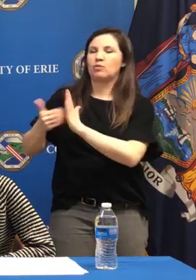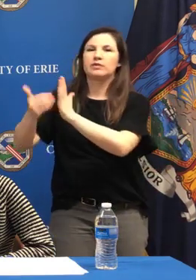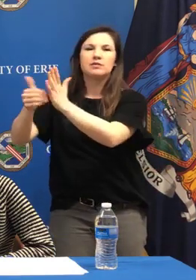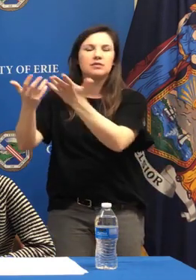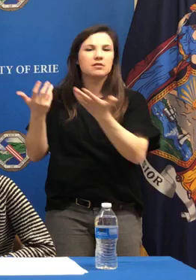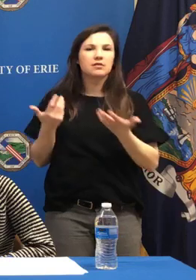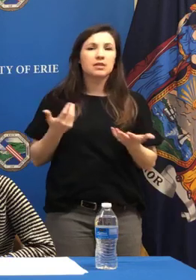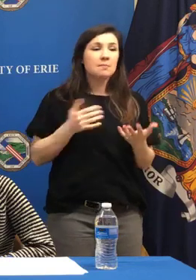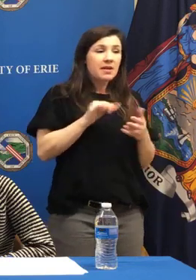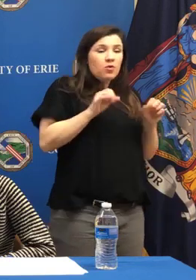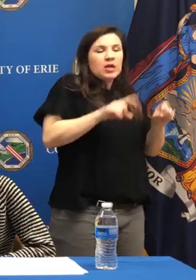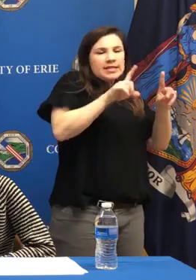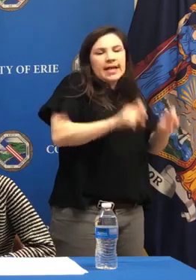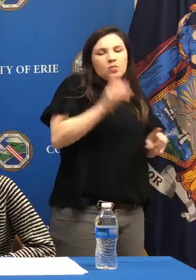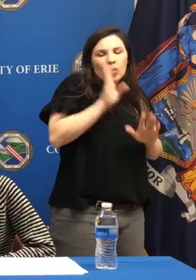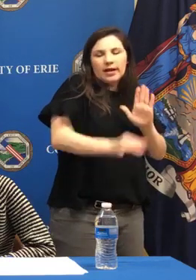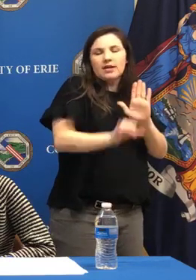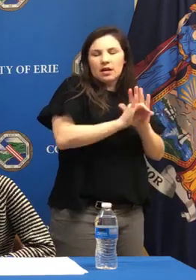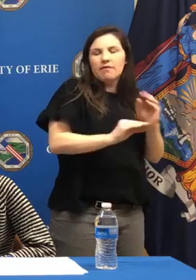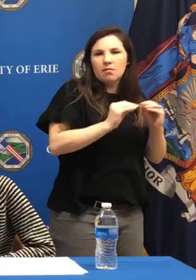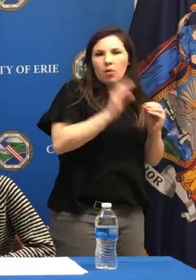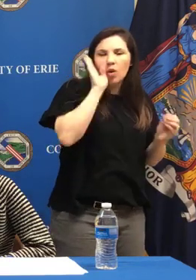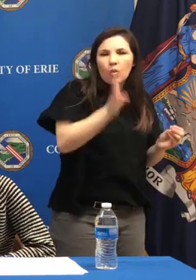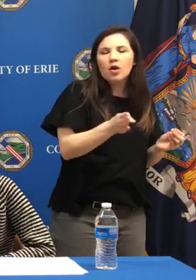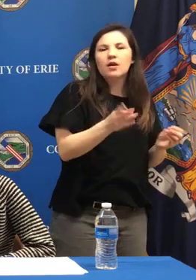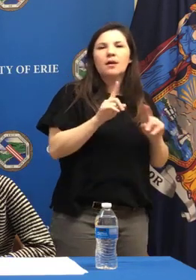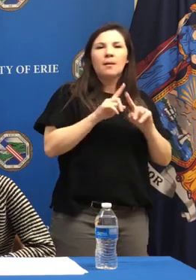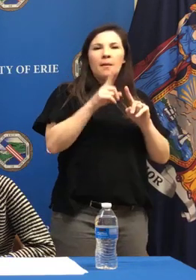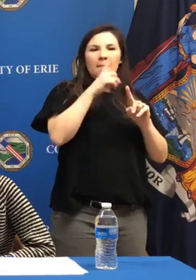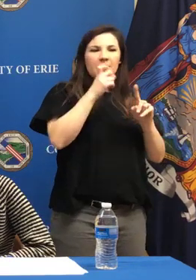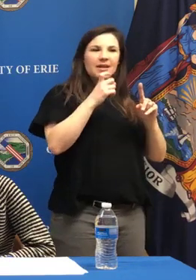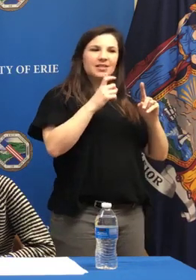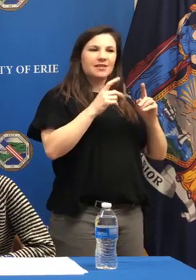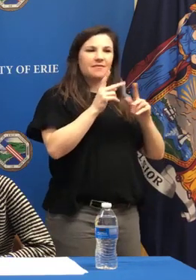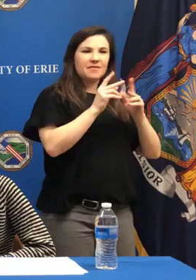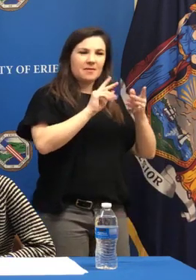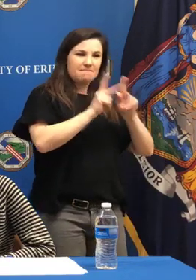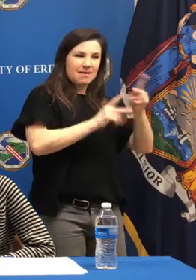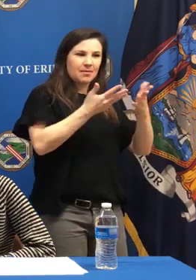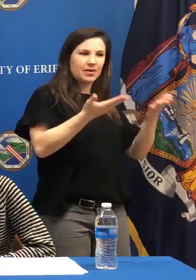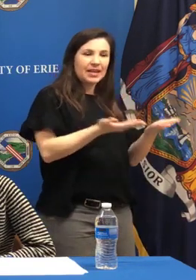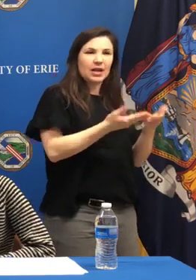we would identify more, but because of our density and our population, we're